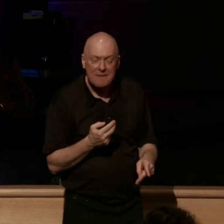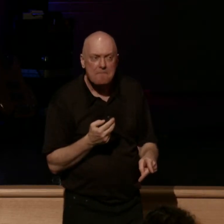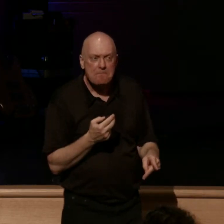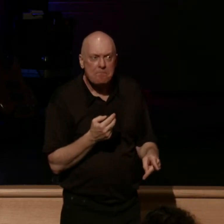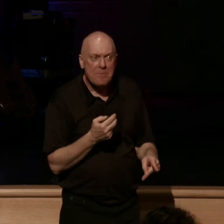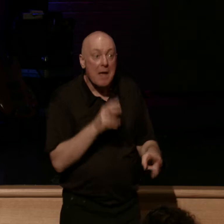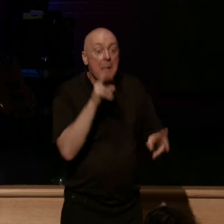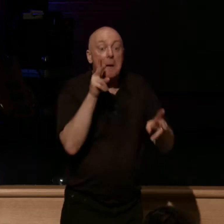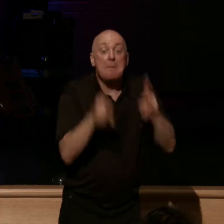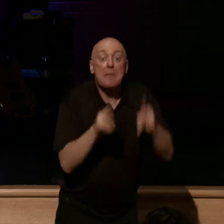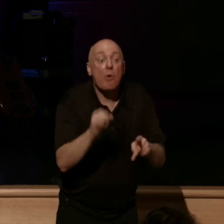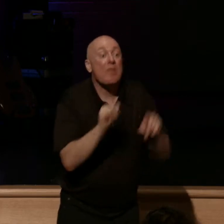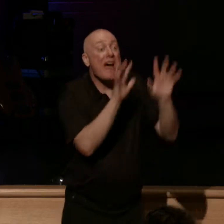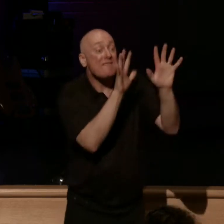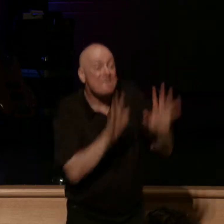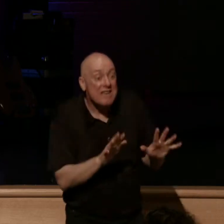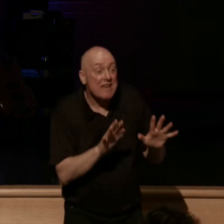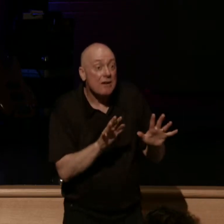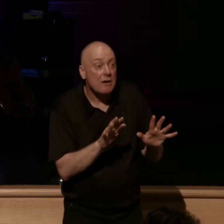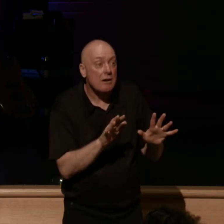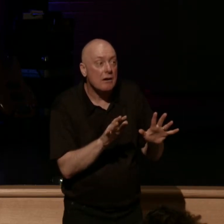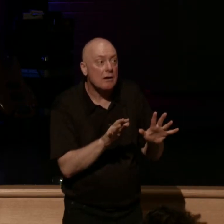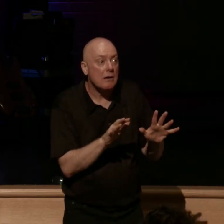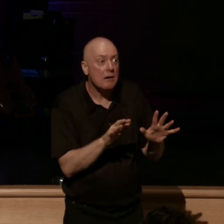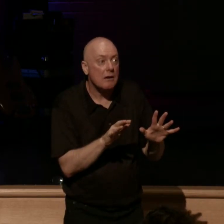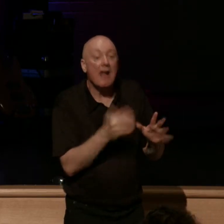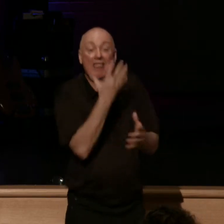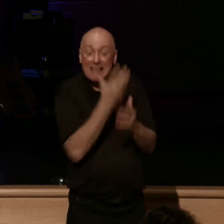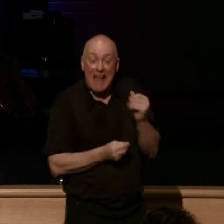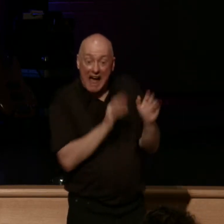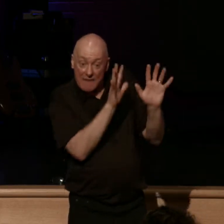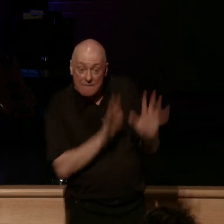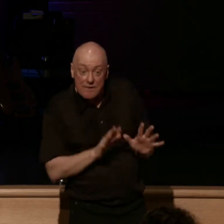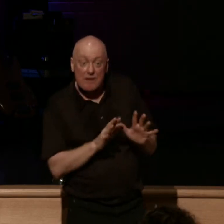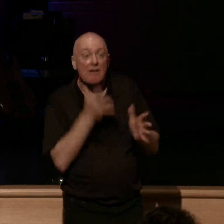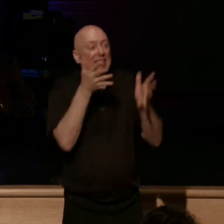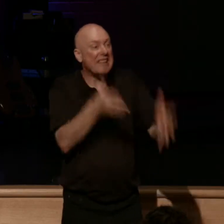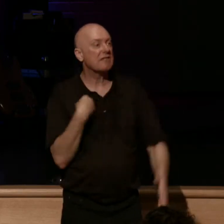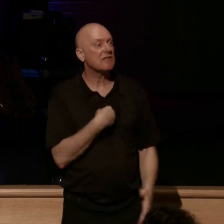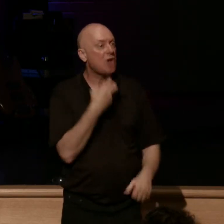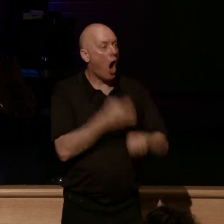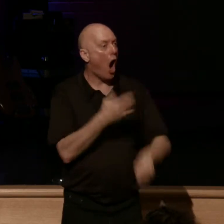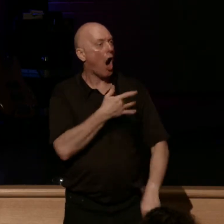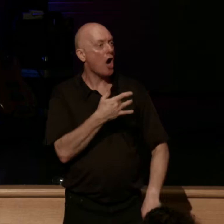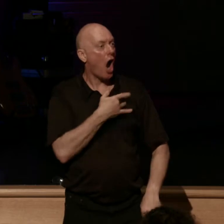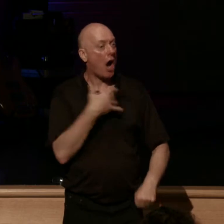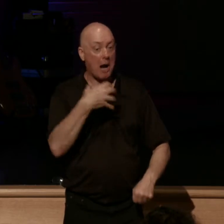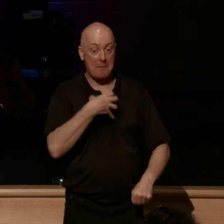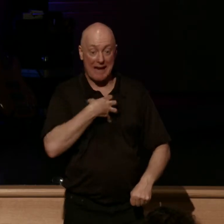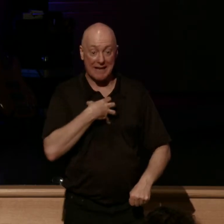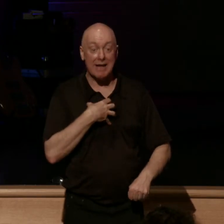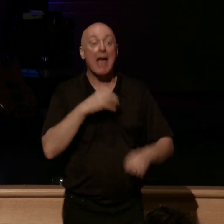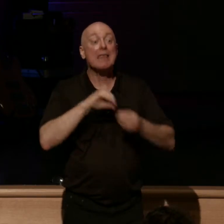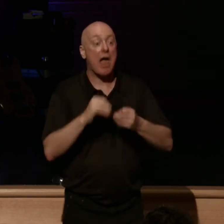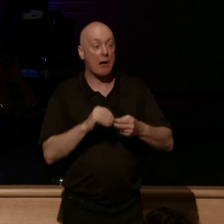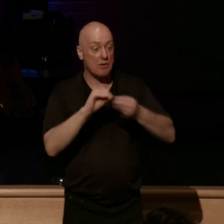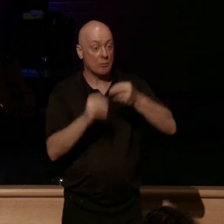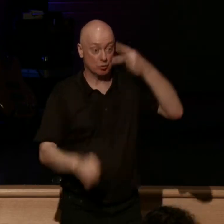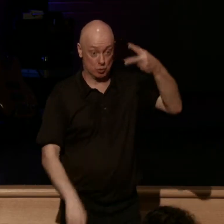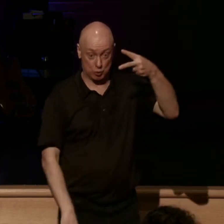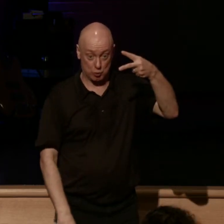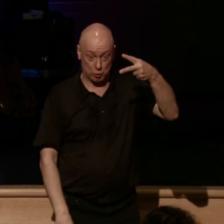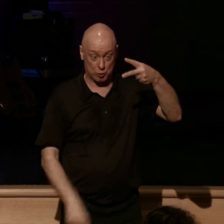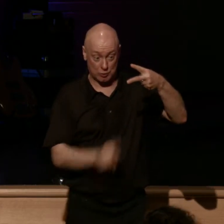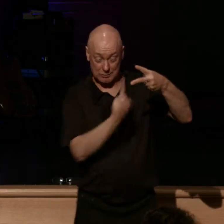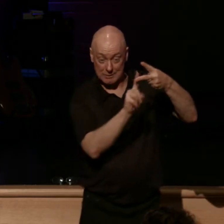who fear the name of the Lord, the lack of fear leaves us calloused and complaining. That takes us to point number two, okay?